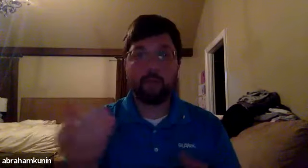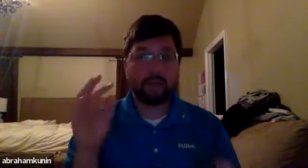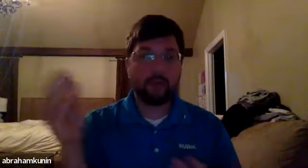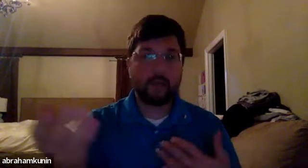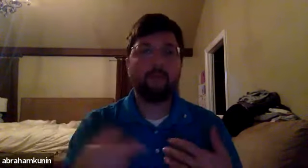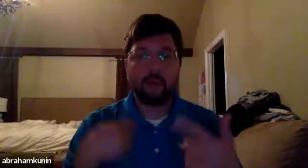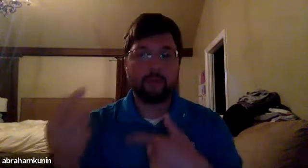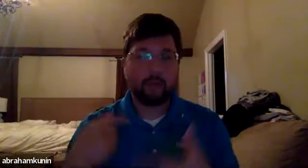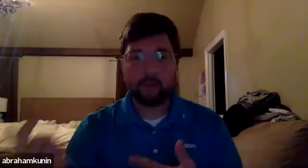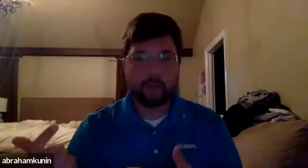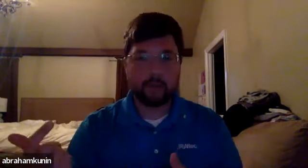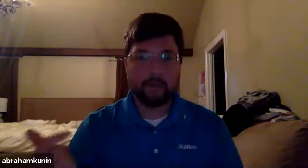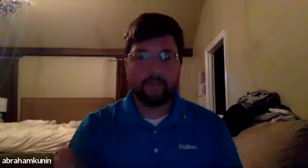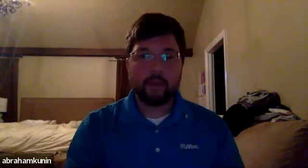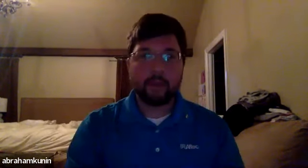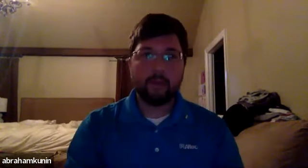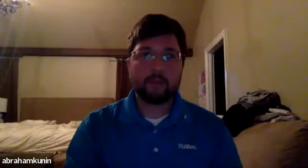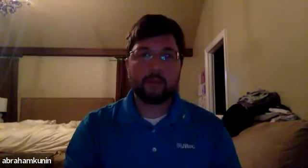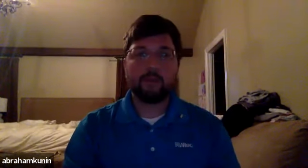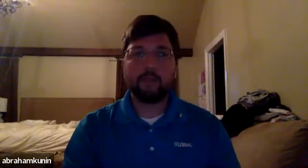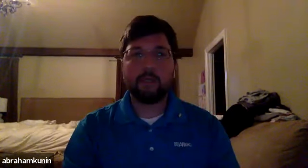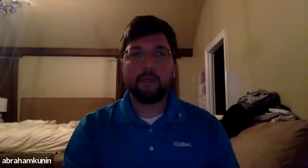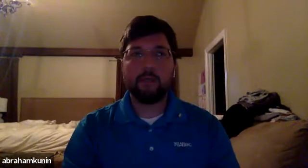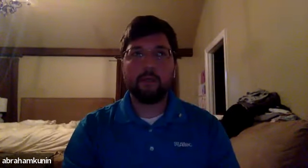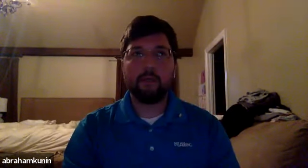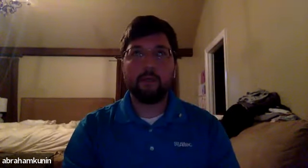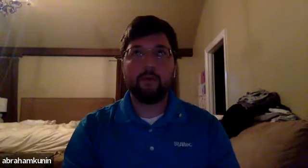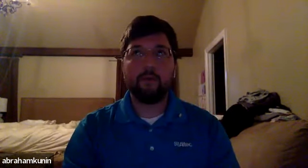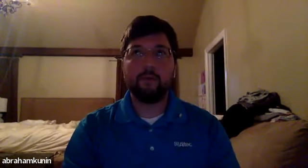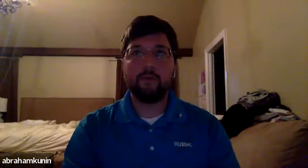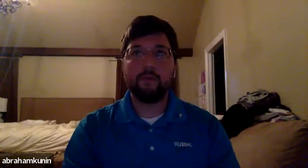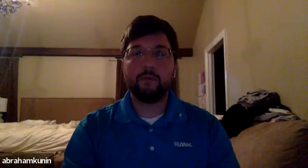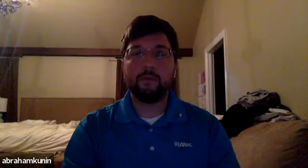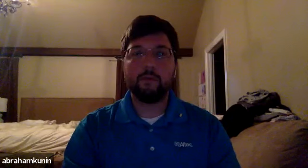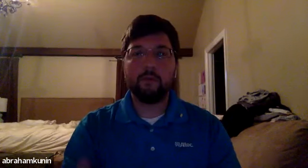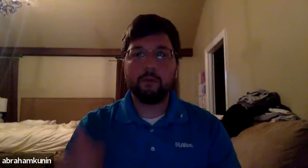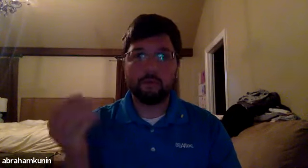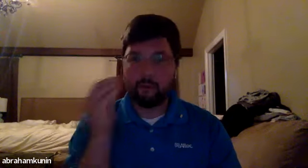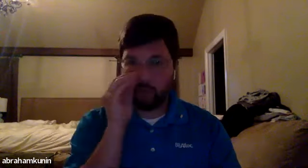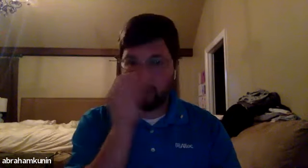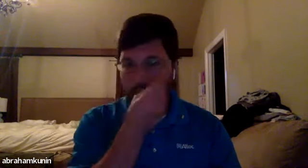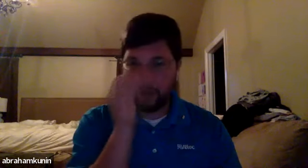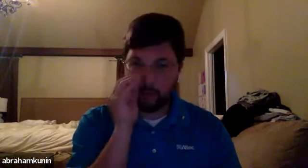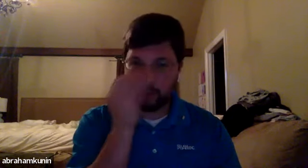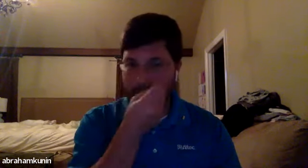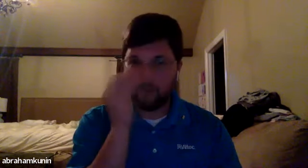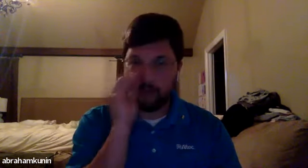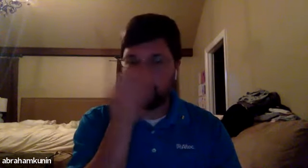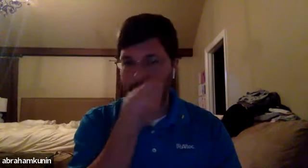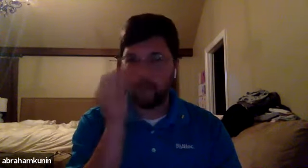you were talking about it. And so I'm wondering if you do flower and you kind of do it